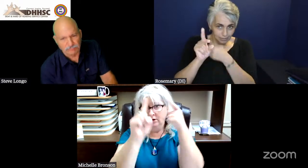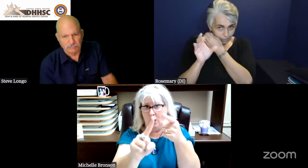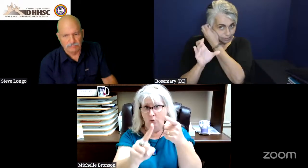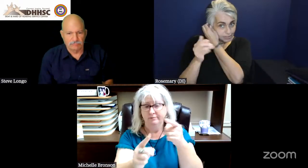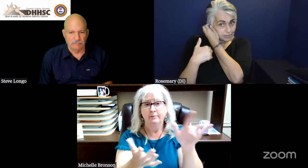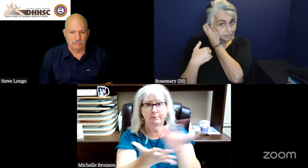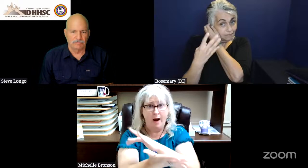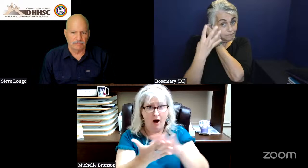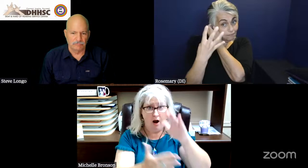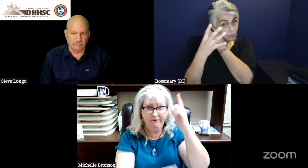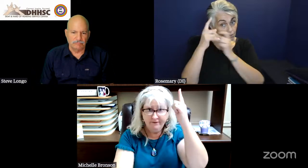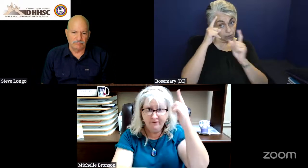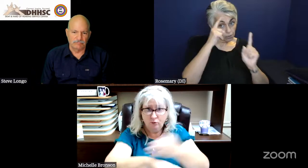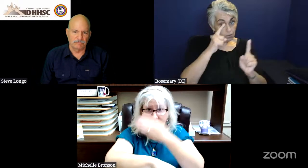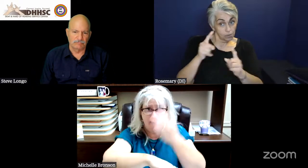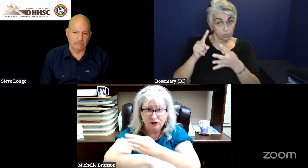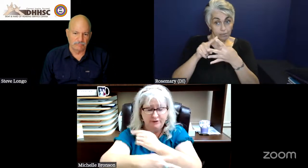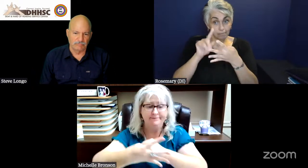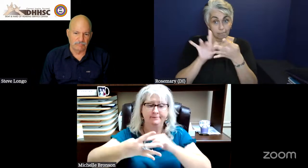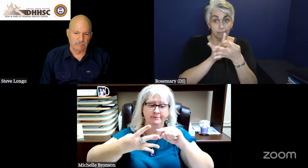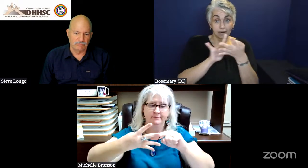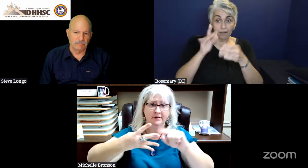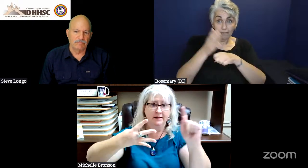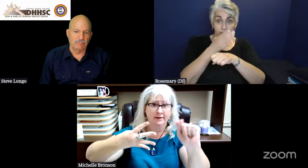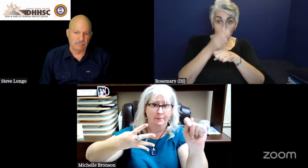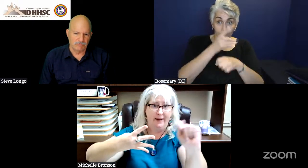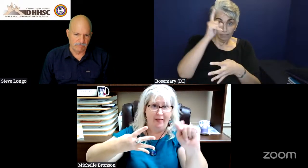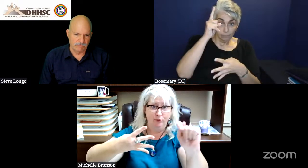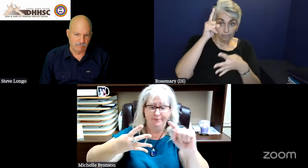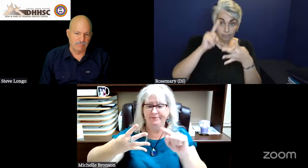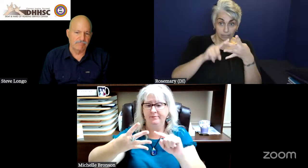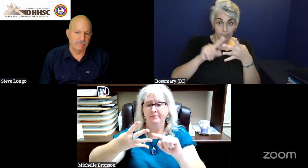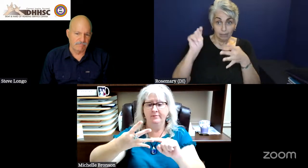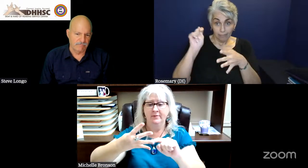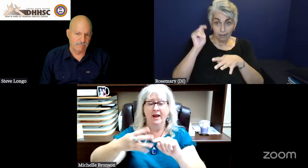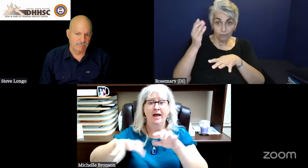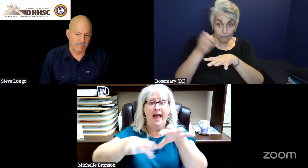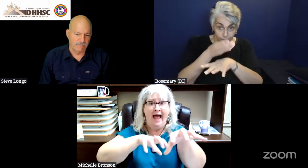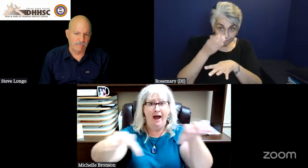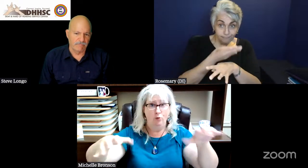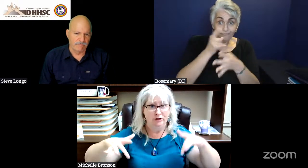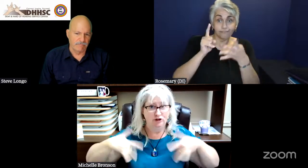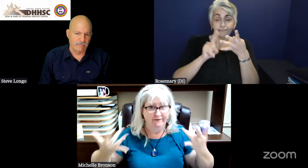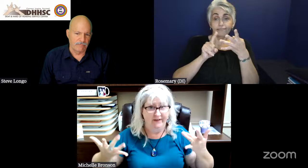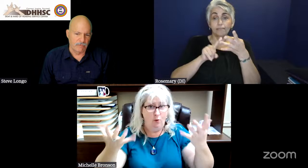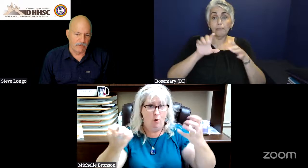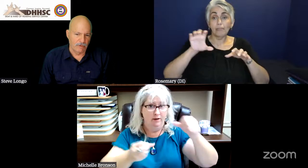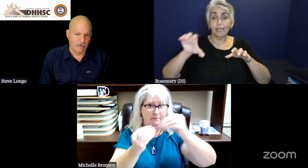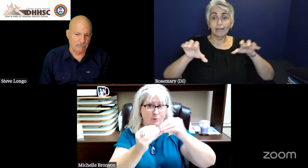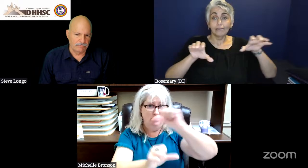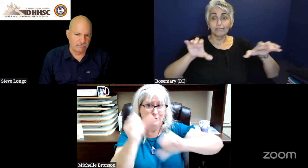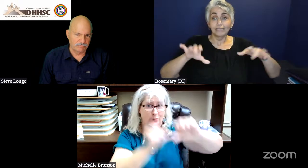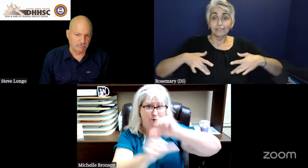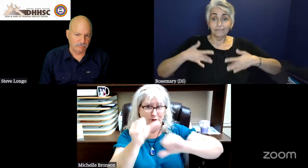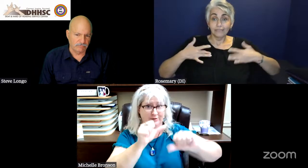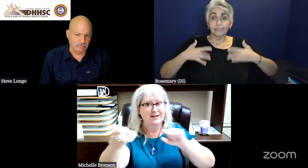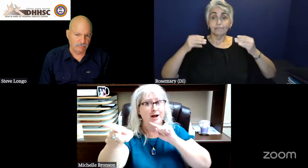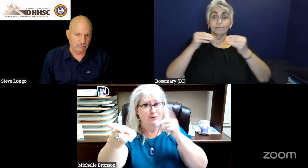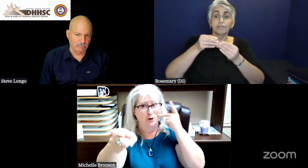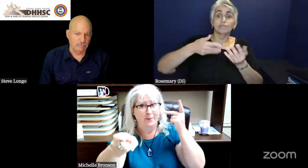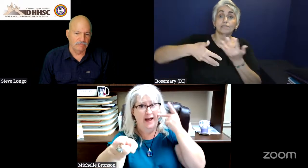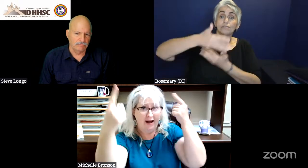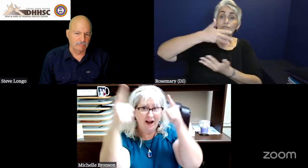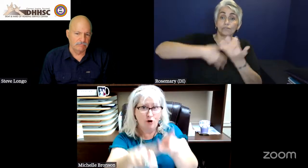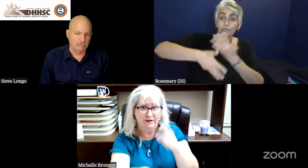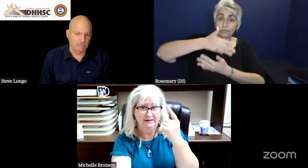word to donate money to DHHSC. We have 4 goals. First, to pay off the renovation. Second, to improve the